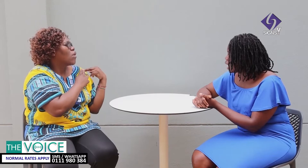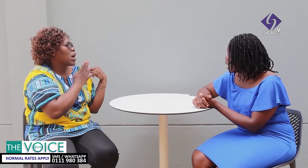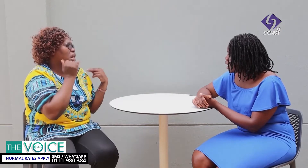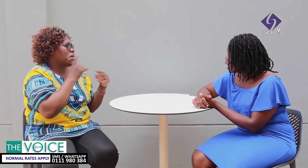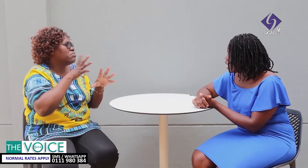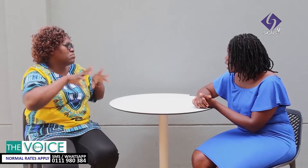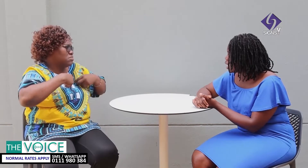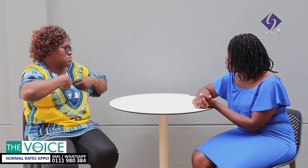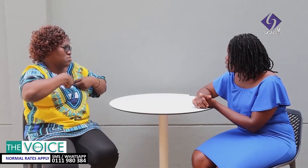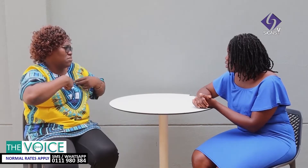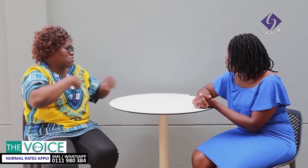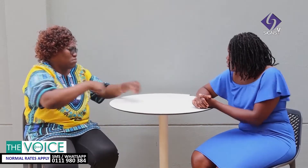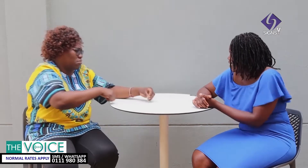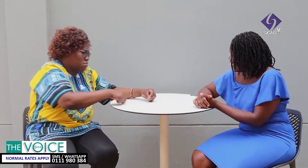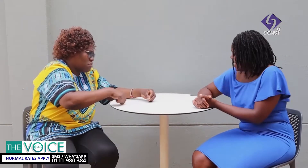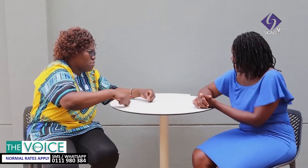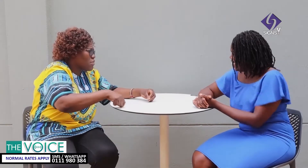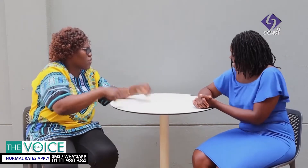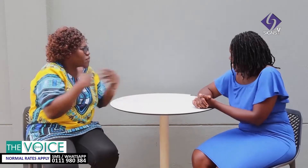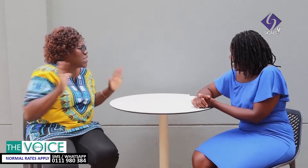up, and it was a new argument.